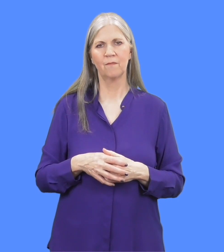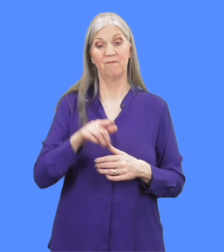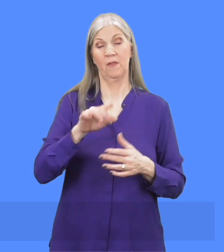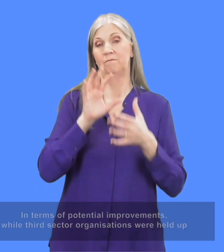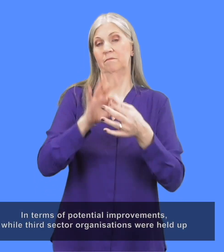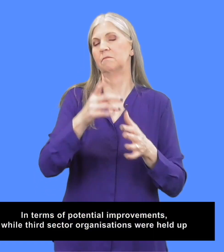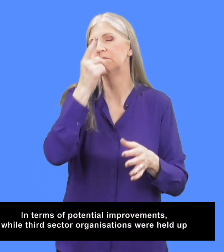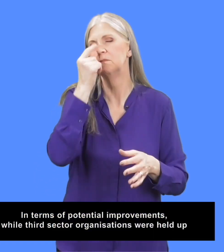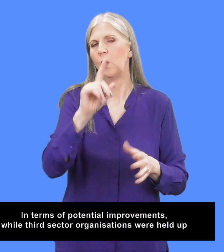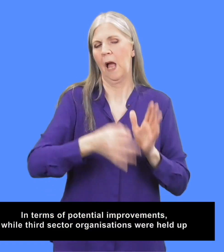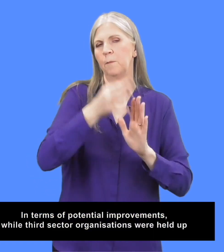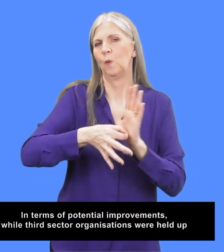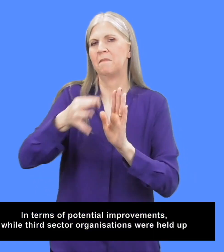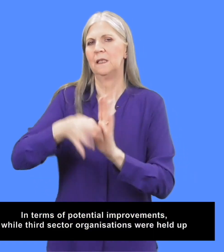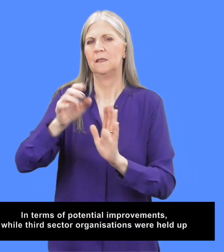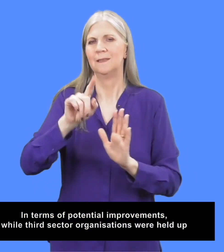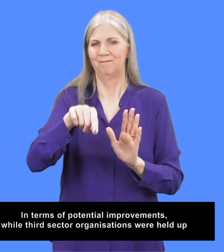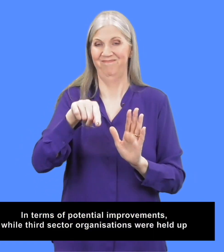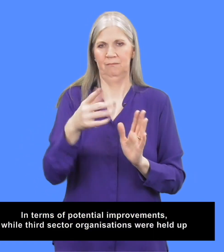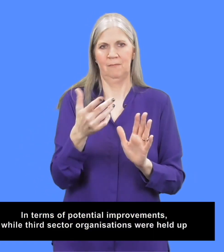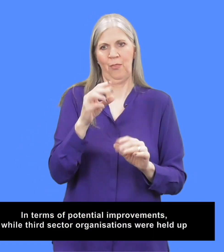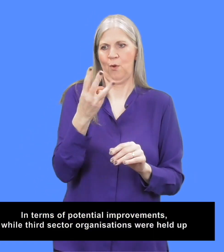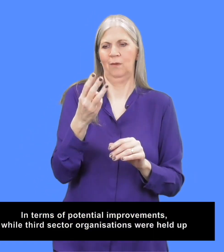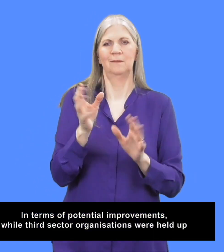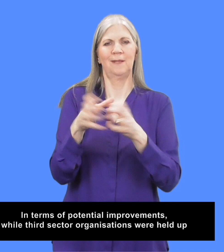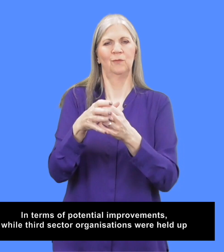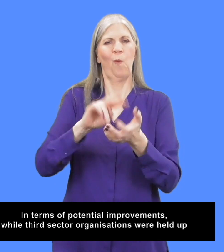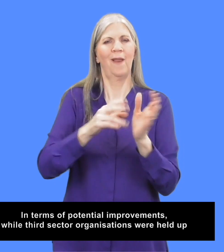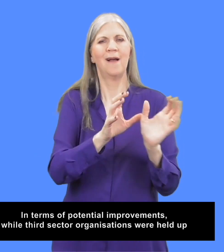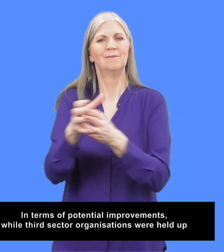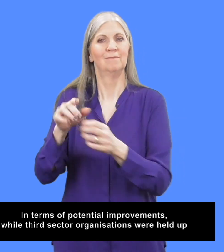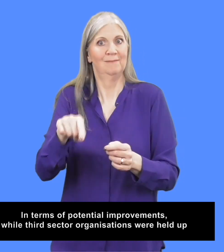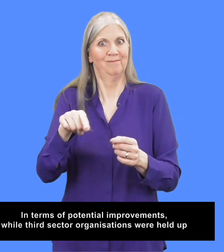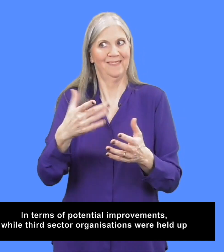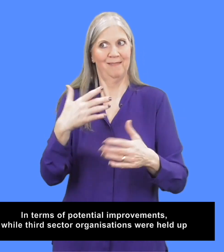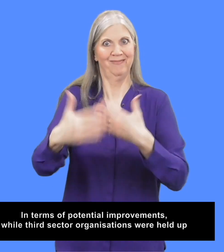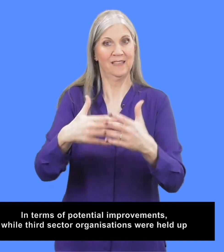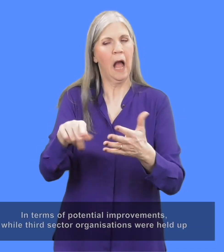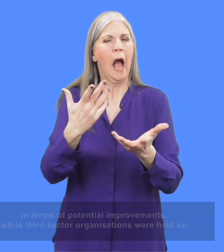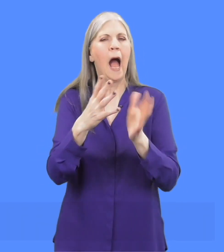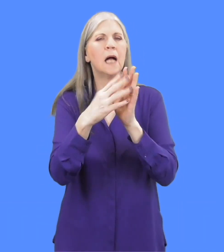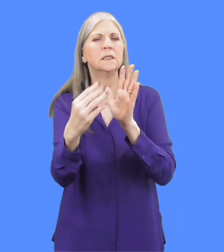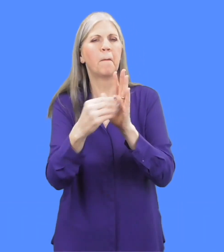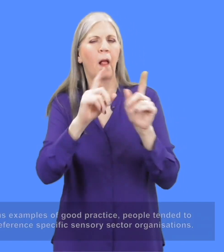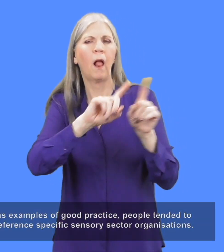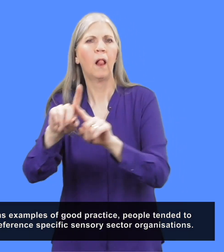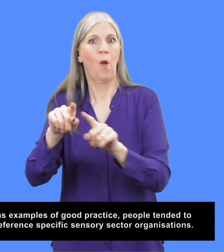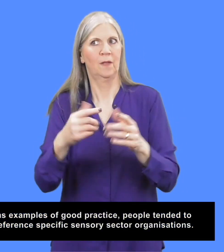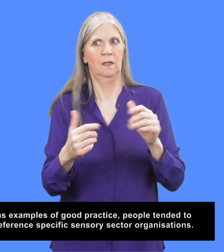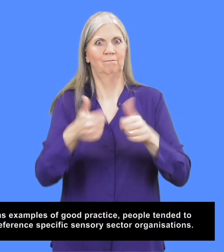In terms of potential improvements, while third sector organisations were held up as examples of good practice,